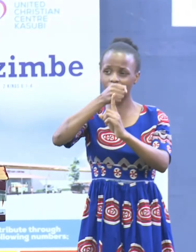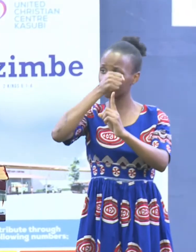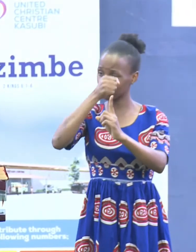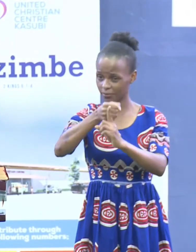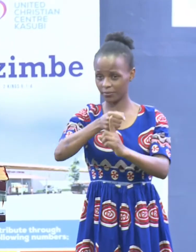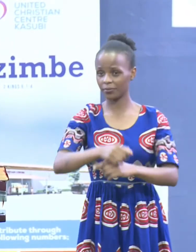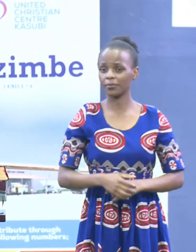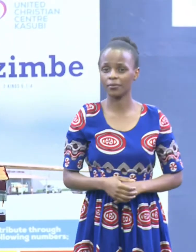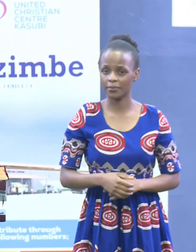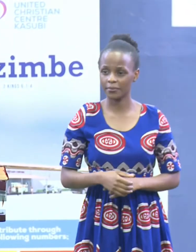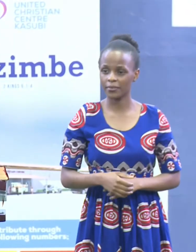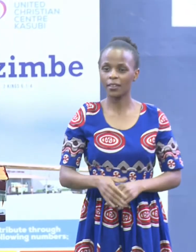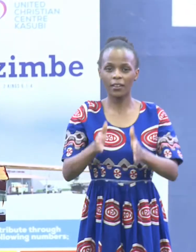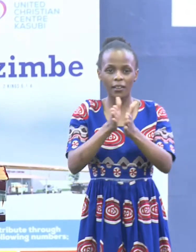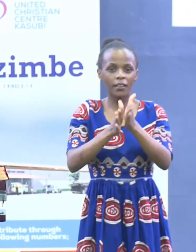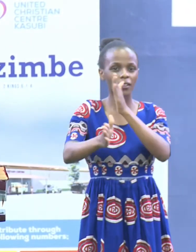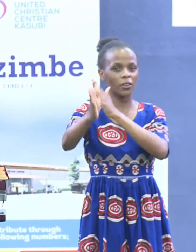much. And